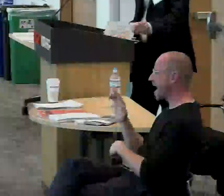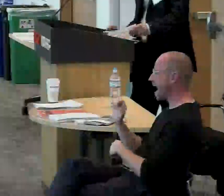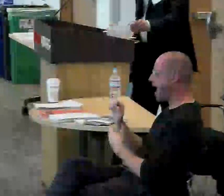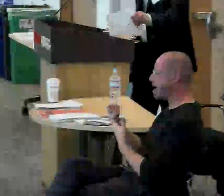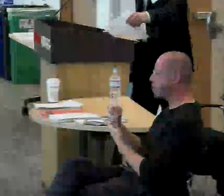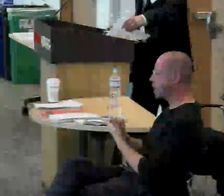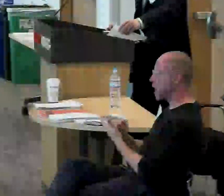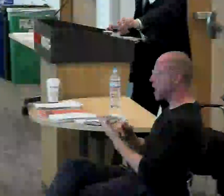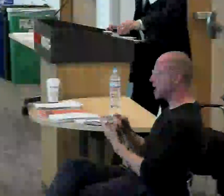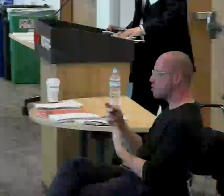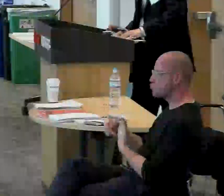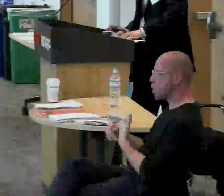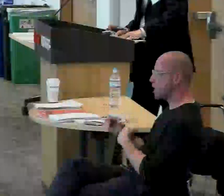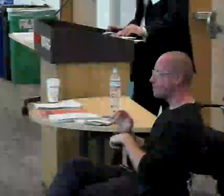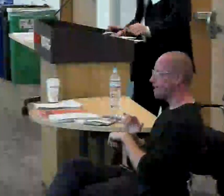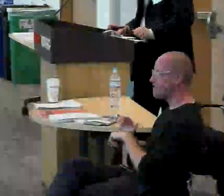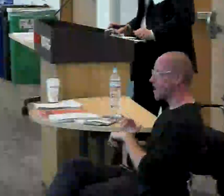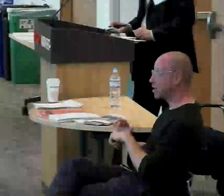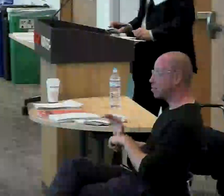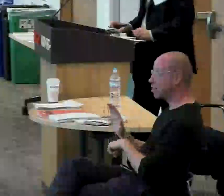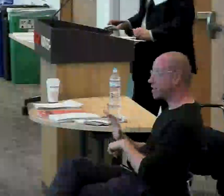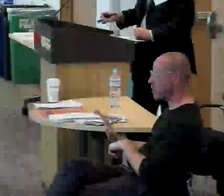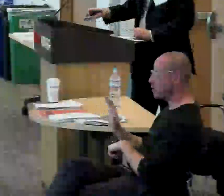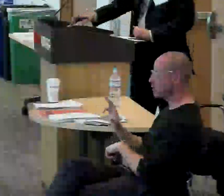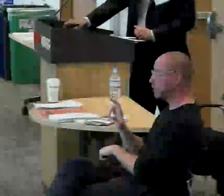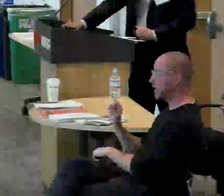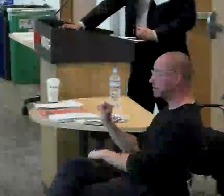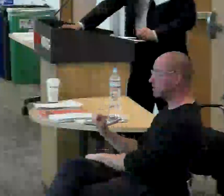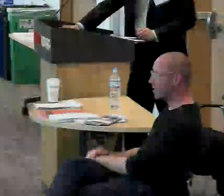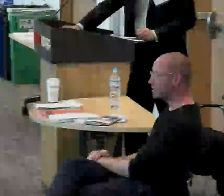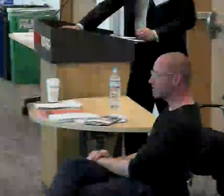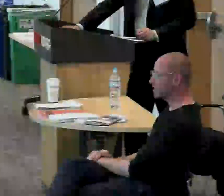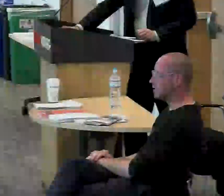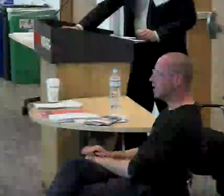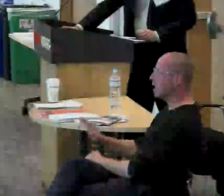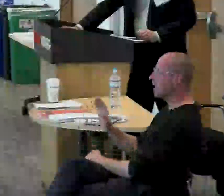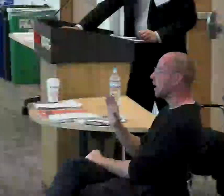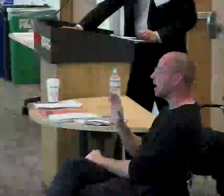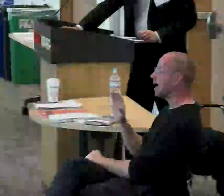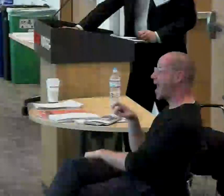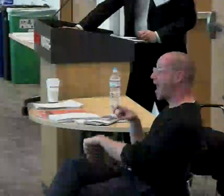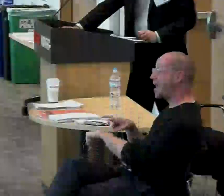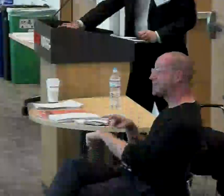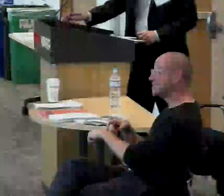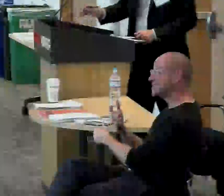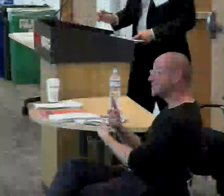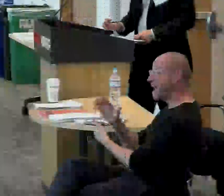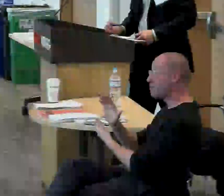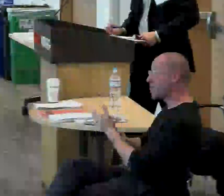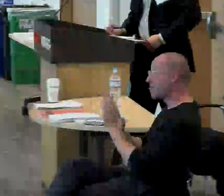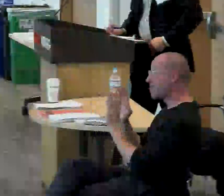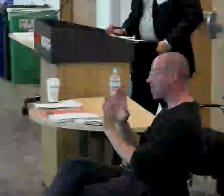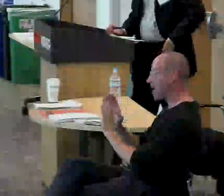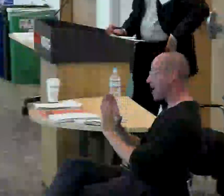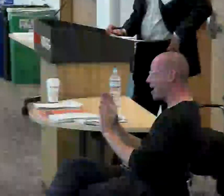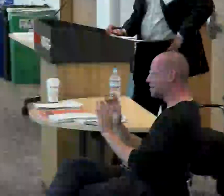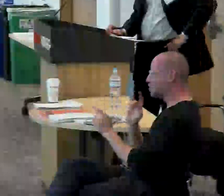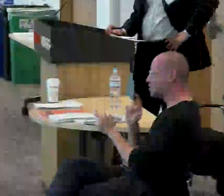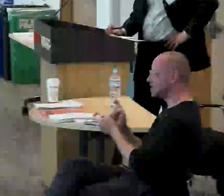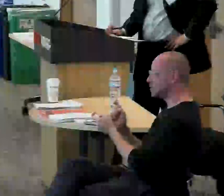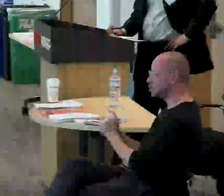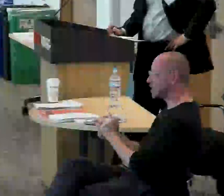is currently available now. As far as timeline goes, that keeps changing a little bit,